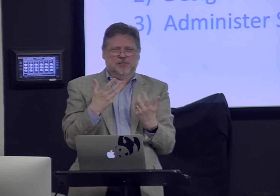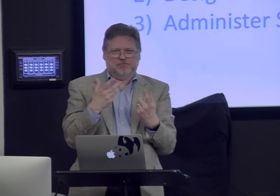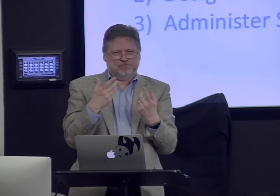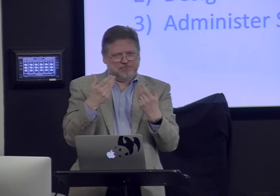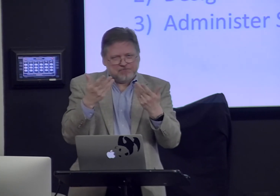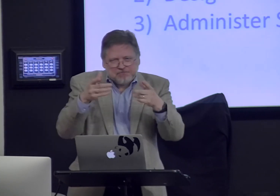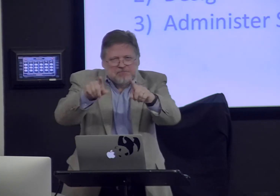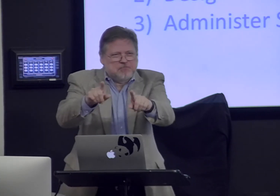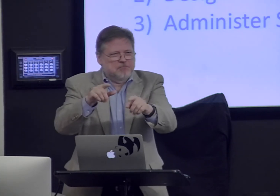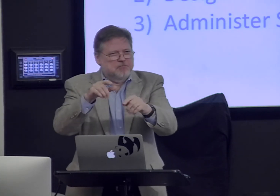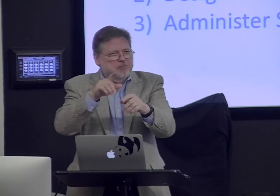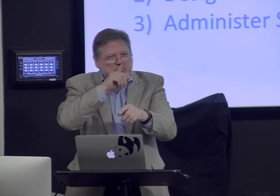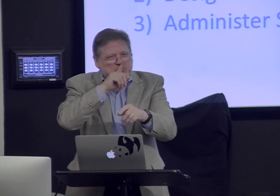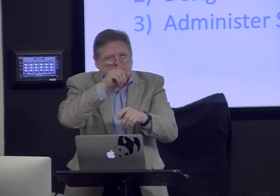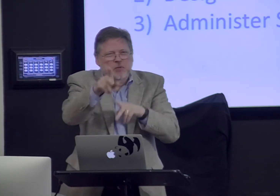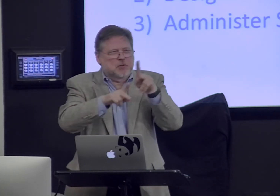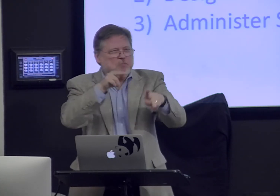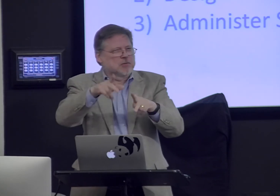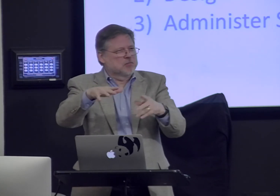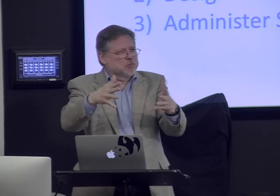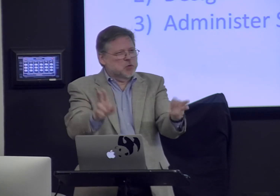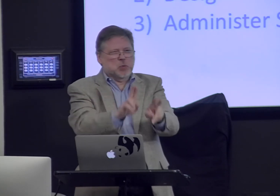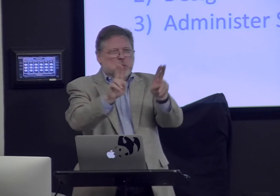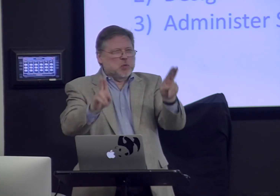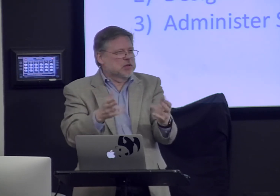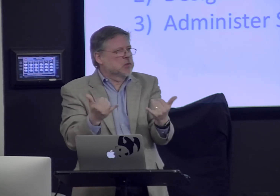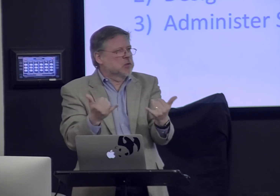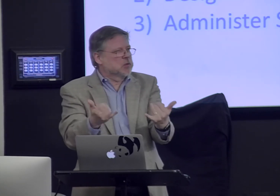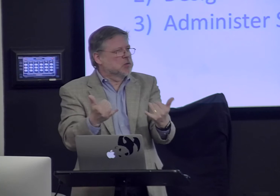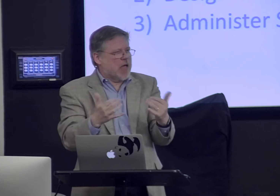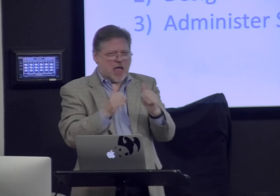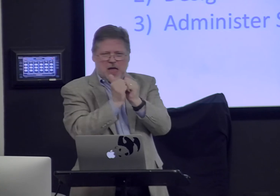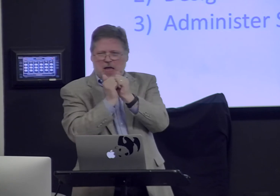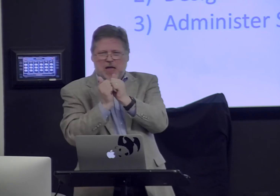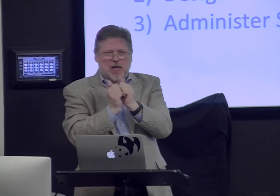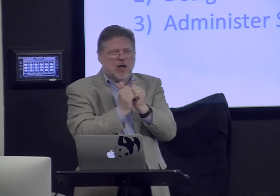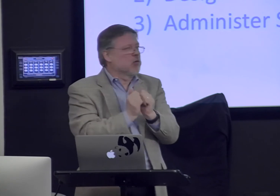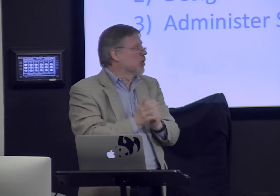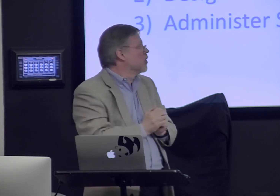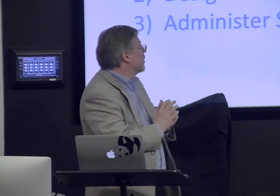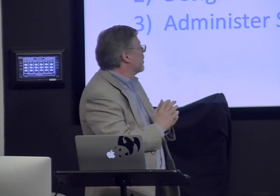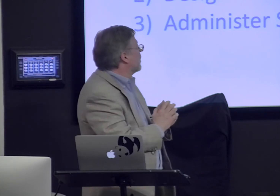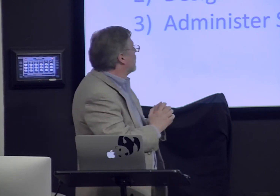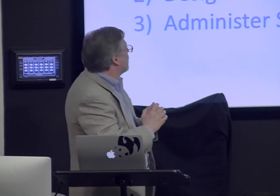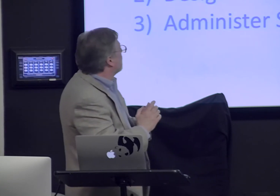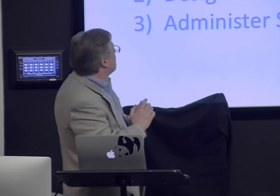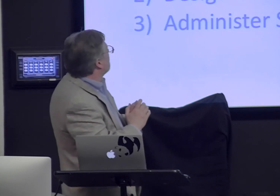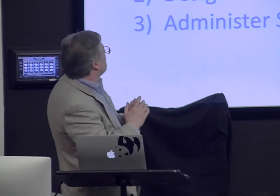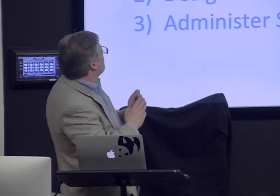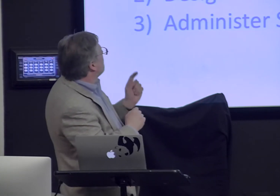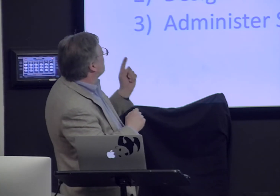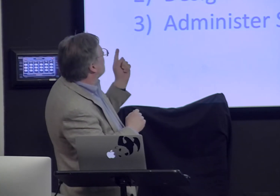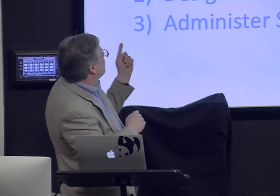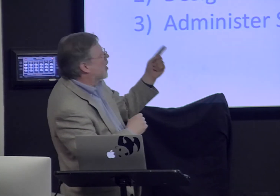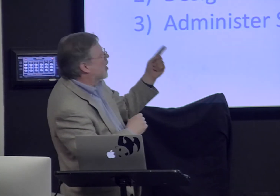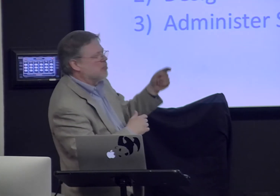English. Now, in the interest of time, I wanted to turn my attention to how it is that this can shed light on